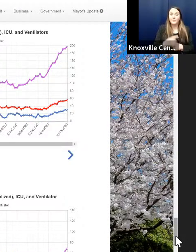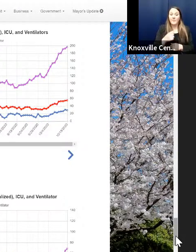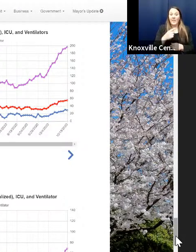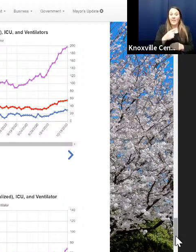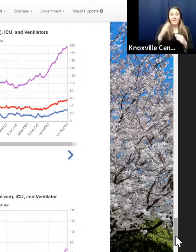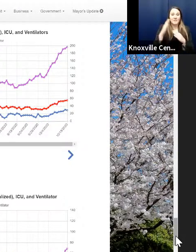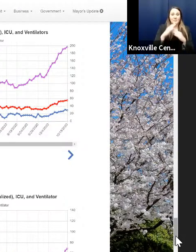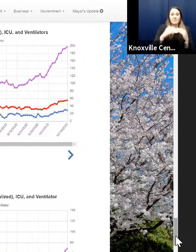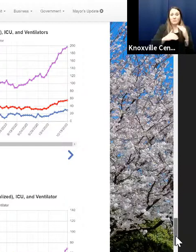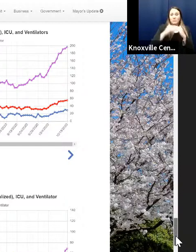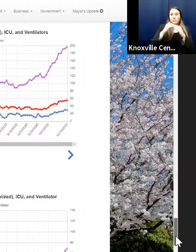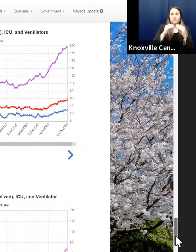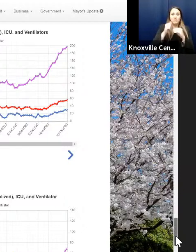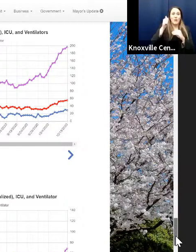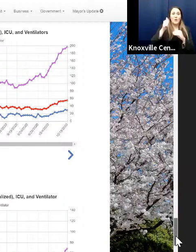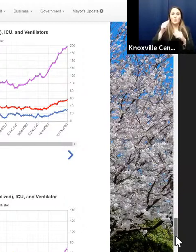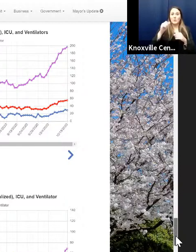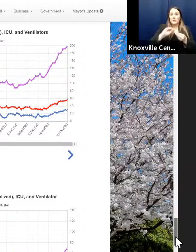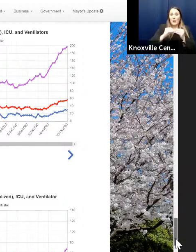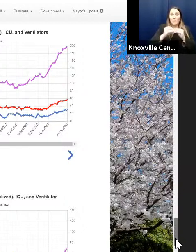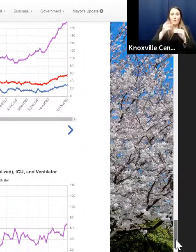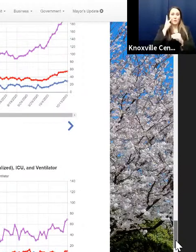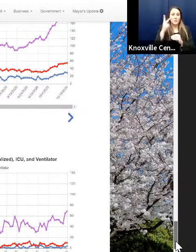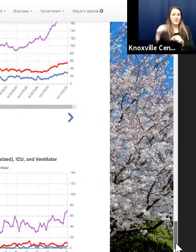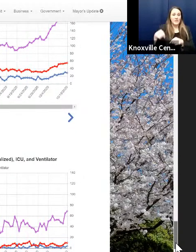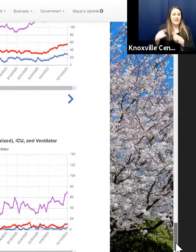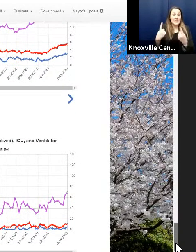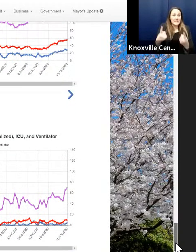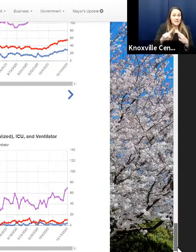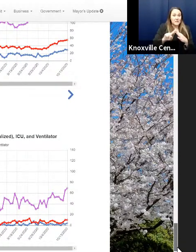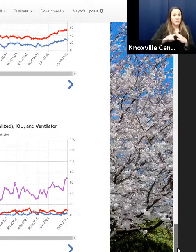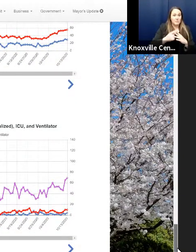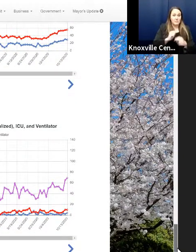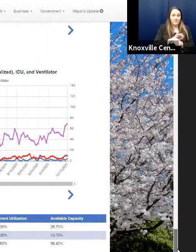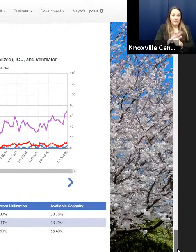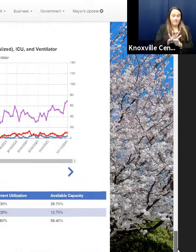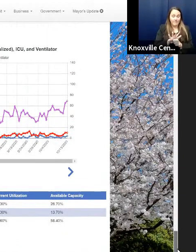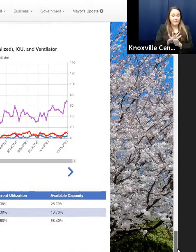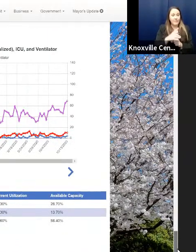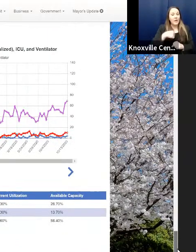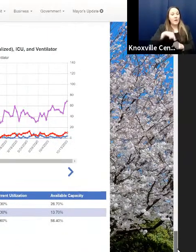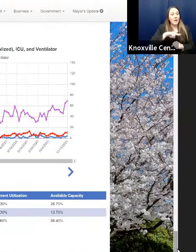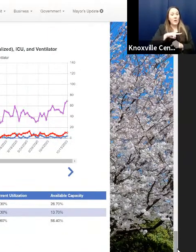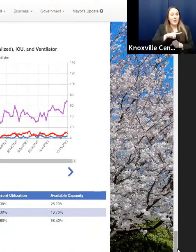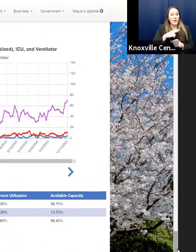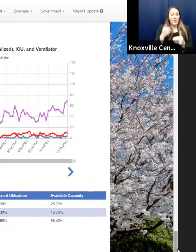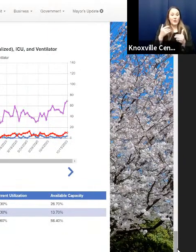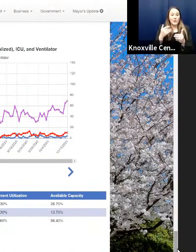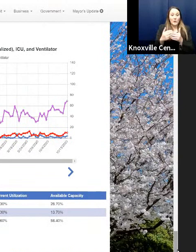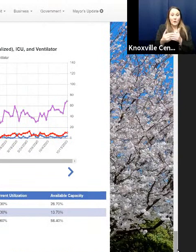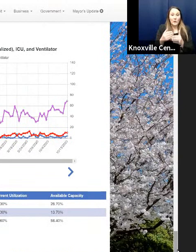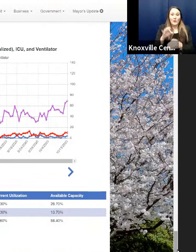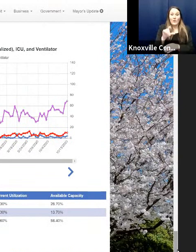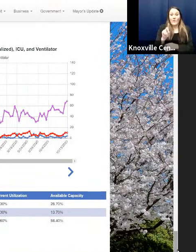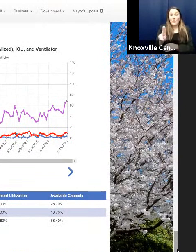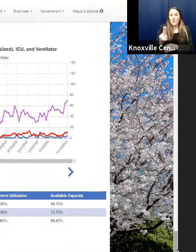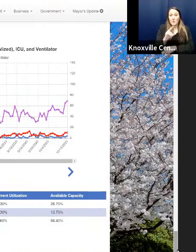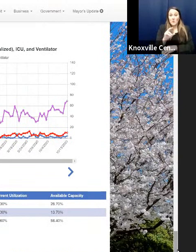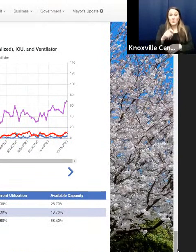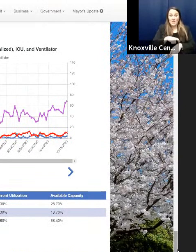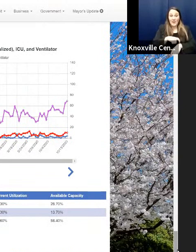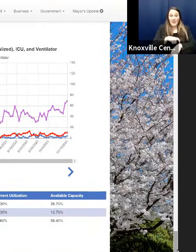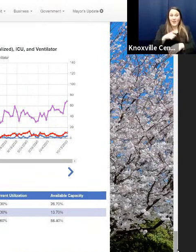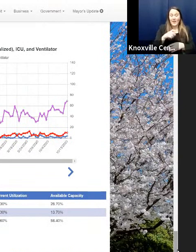highest numbers that our region has seen since the pandemic began, and we are on the cusp of flu season, when